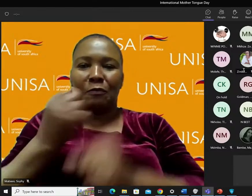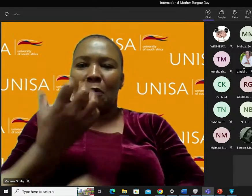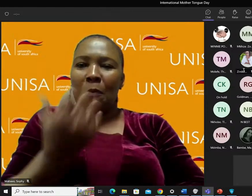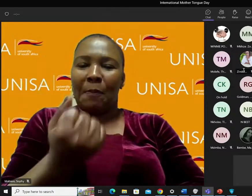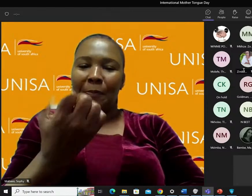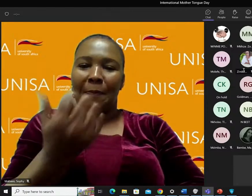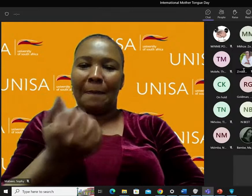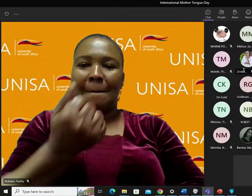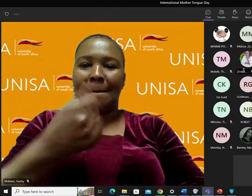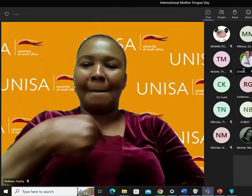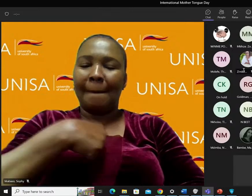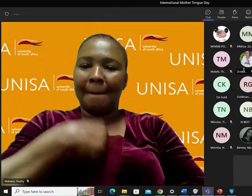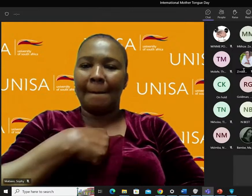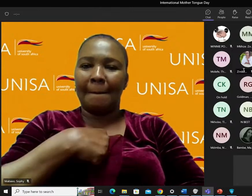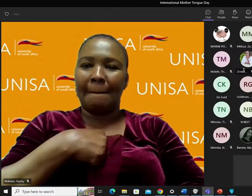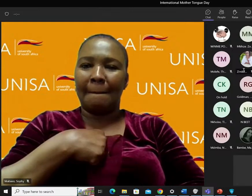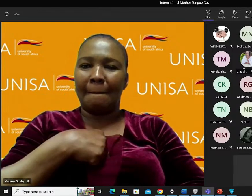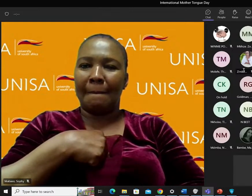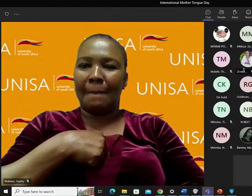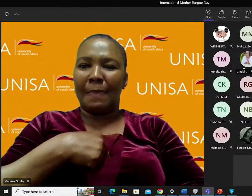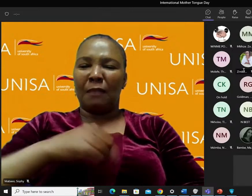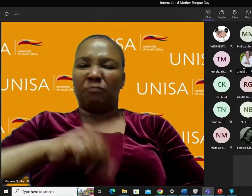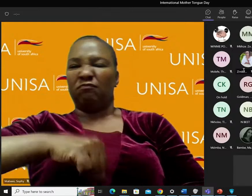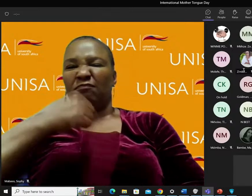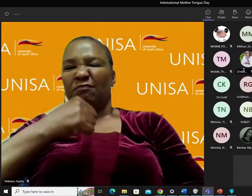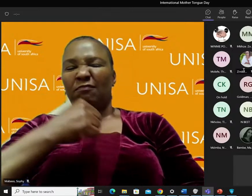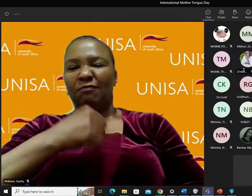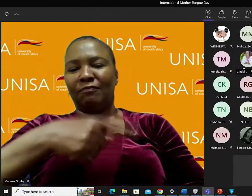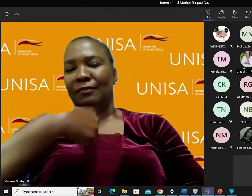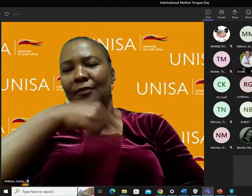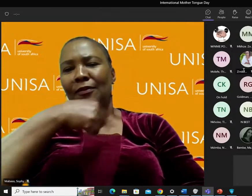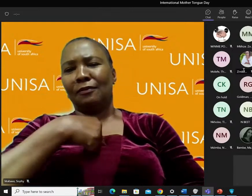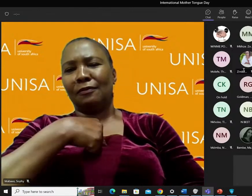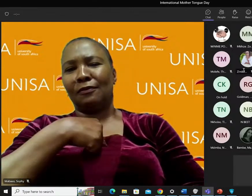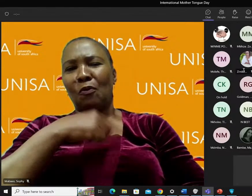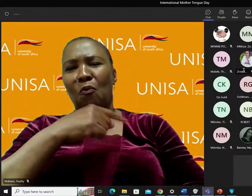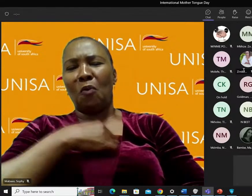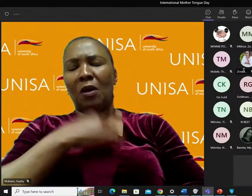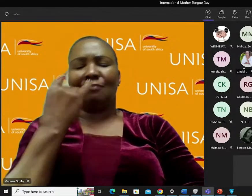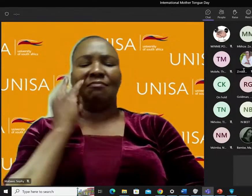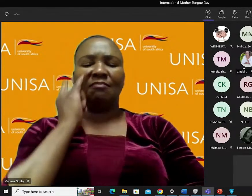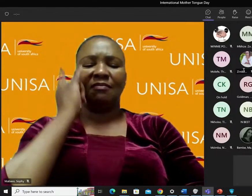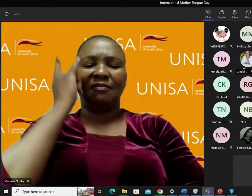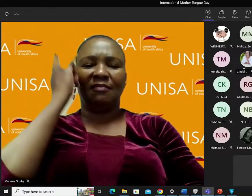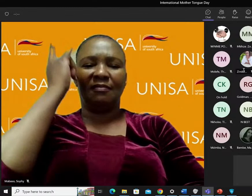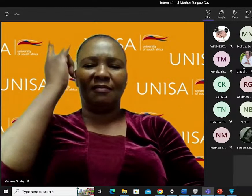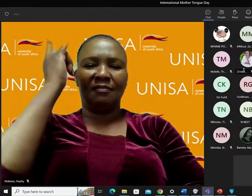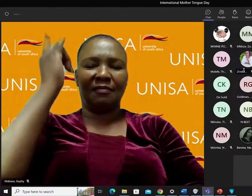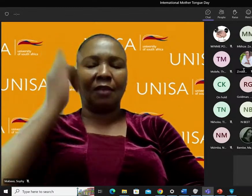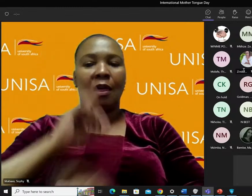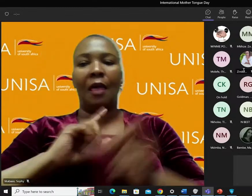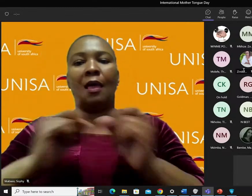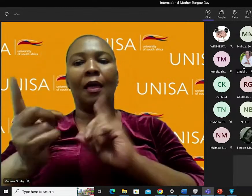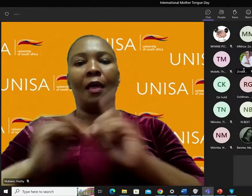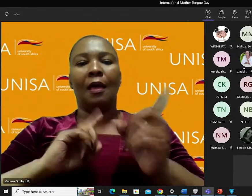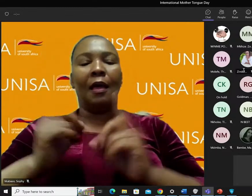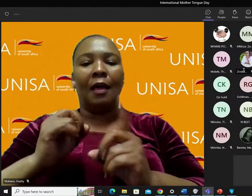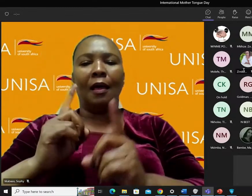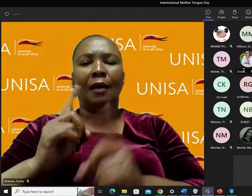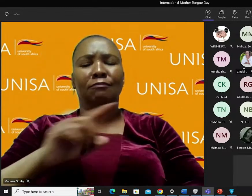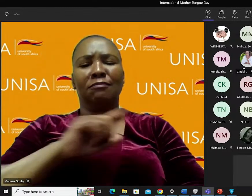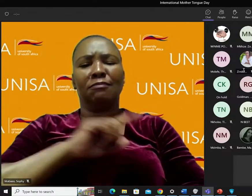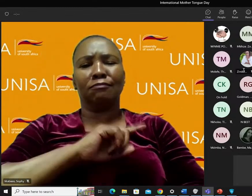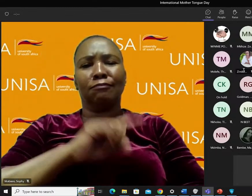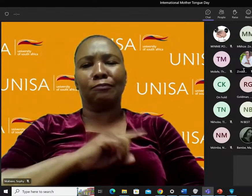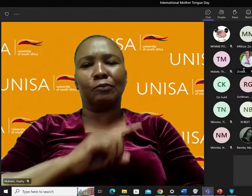boikgantšho bja rena. Re reng re itiša dihlong ge re bolela. Re reng re